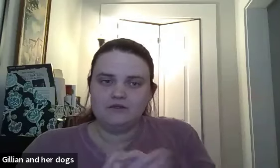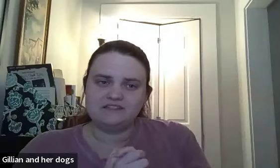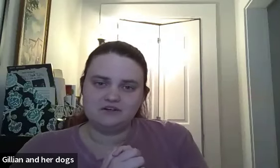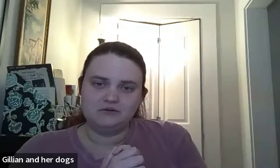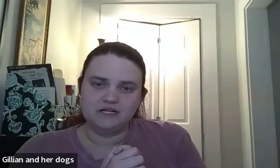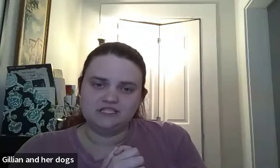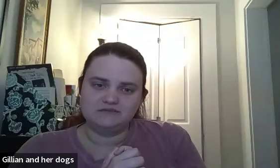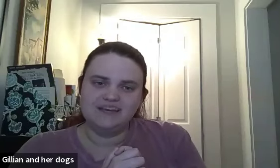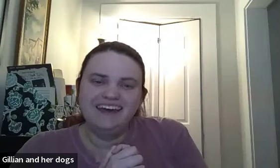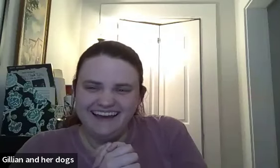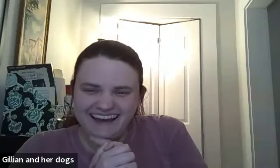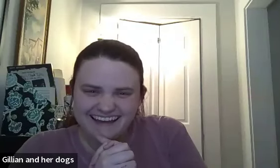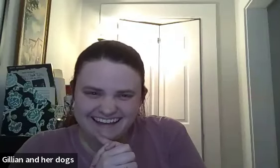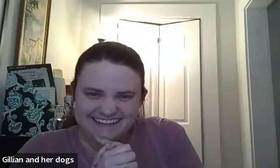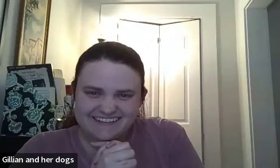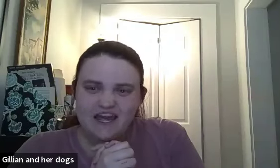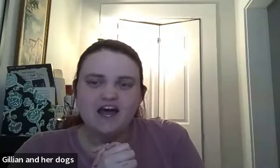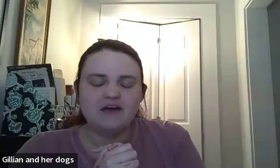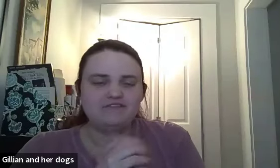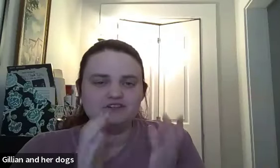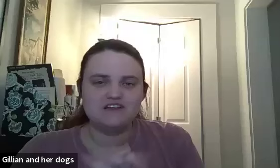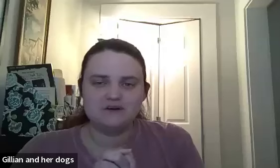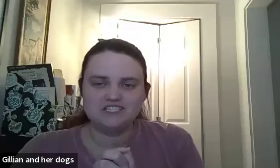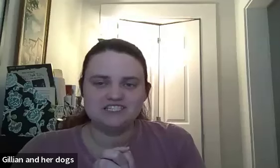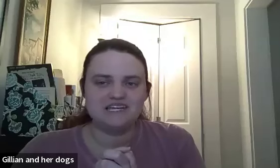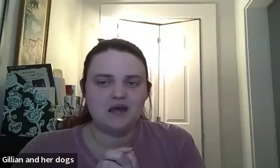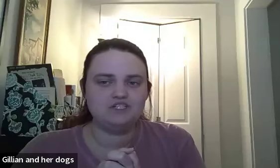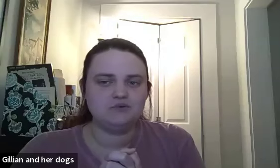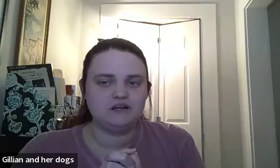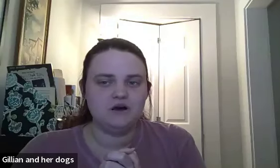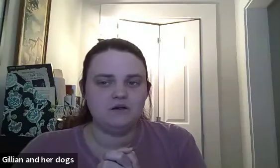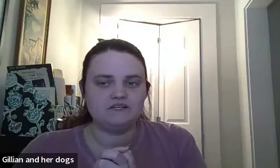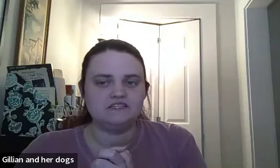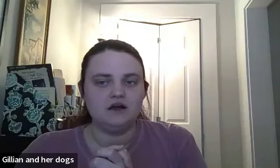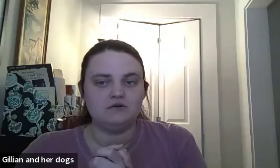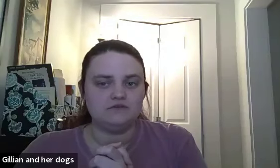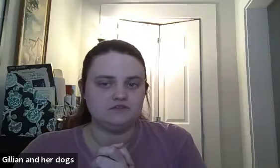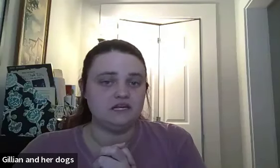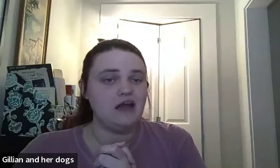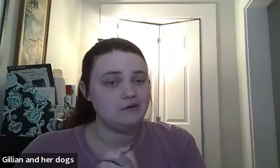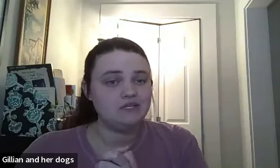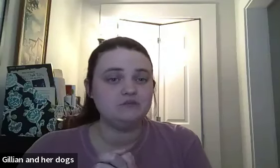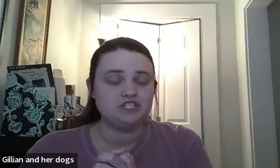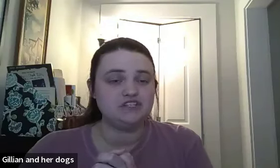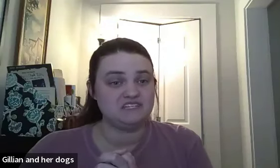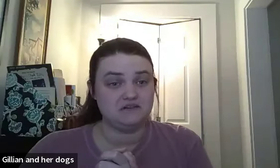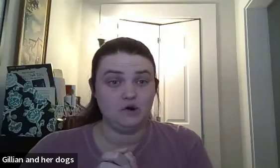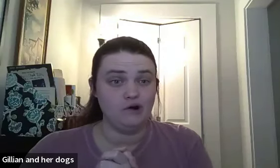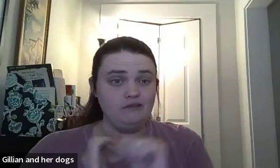Oh, that's a good question. If you saw the question, she said, "How would you point all of us out on the screen?" I really would just do the sign for all,